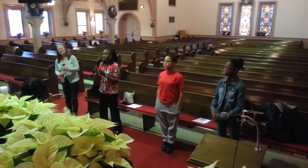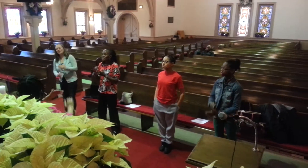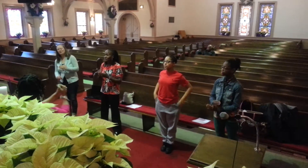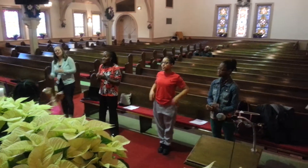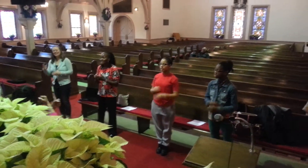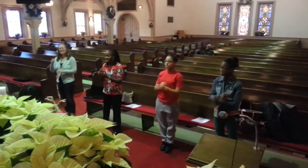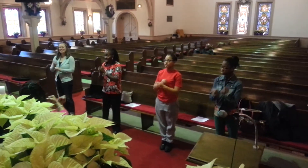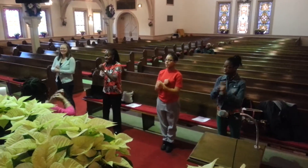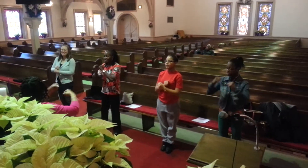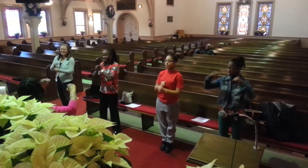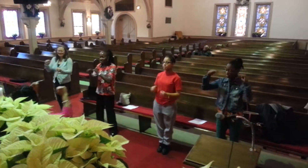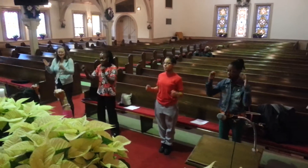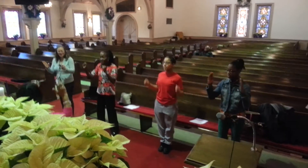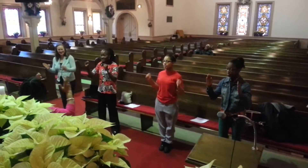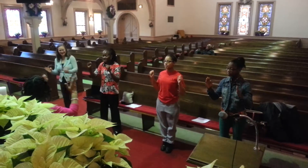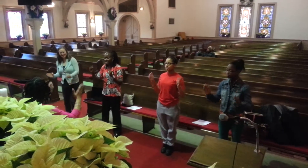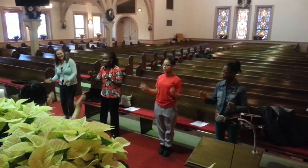Gentle redeemer. Yeah.